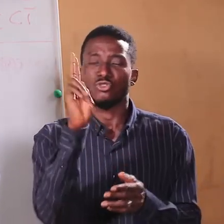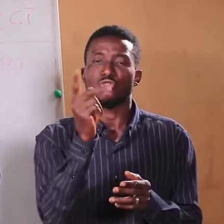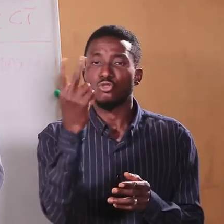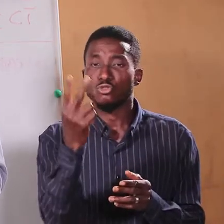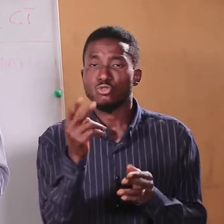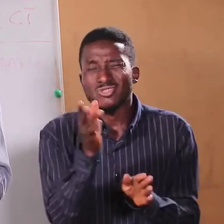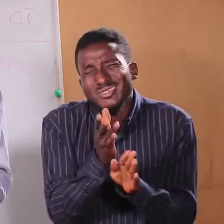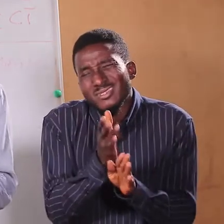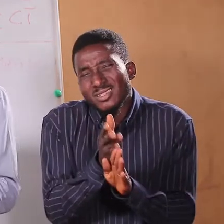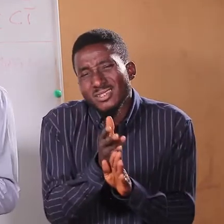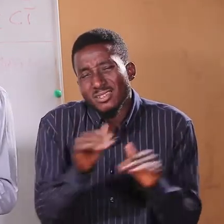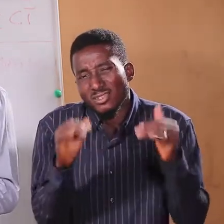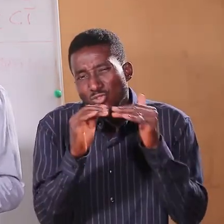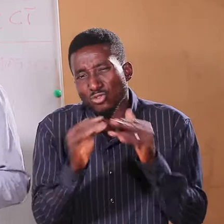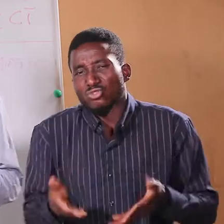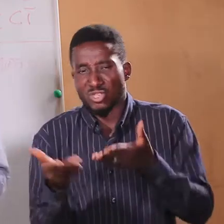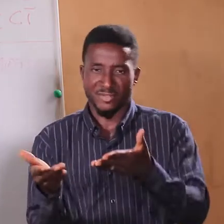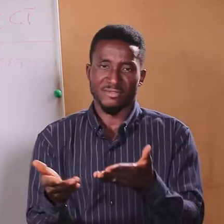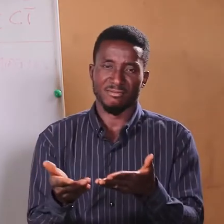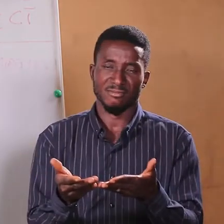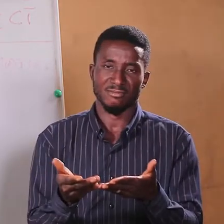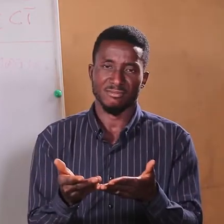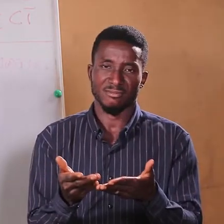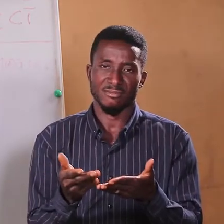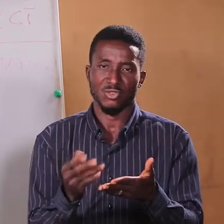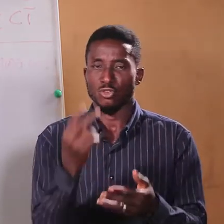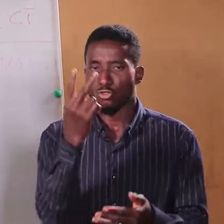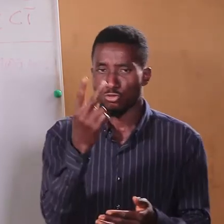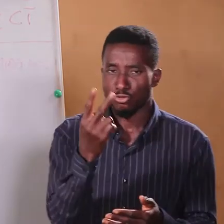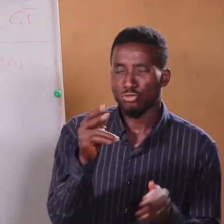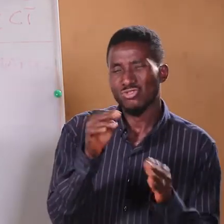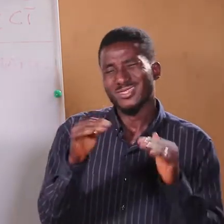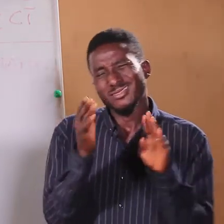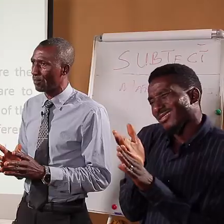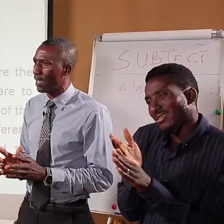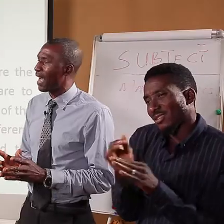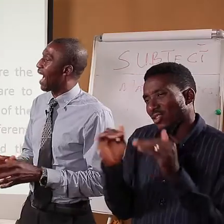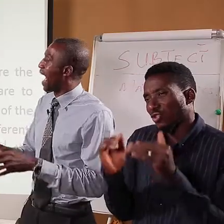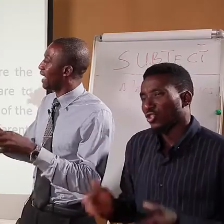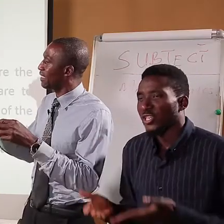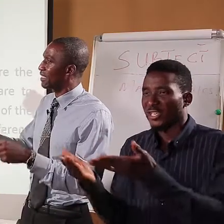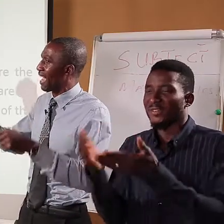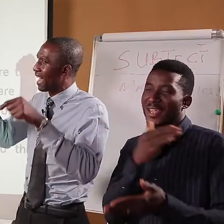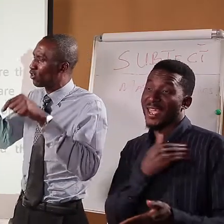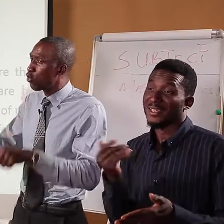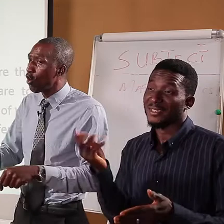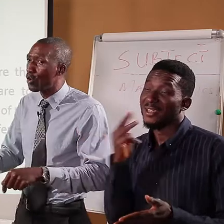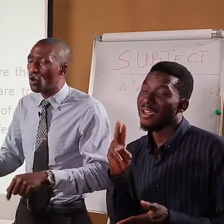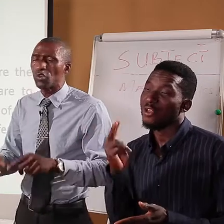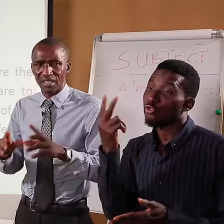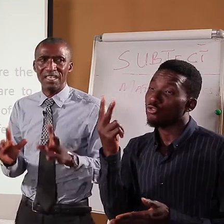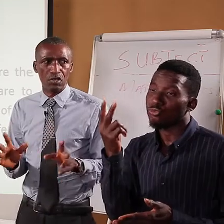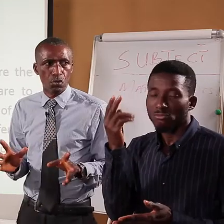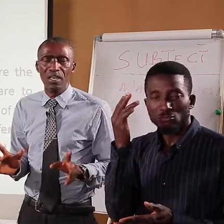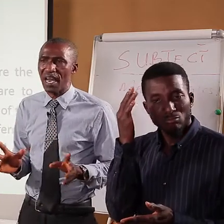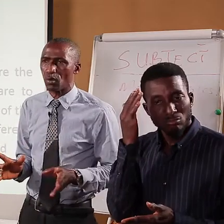two linear equations given. There are usually two linear equations given. And there are two